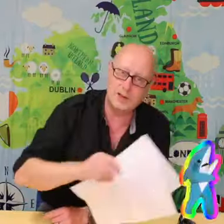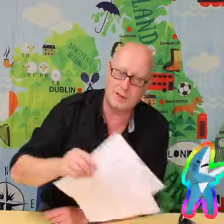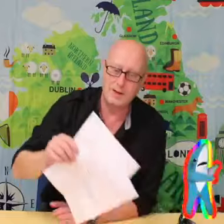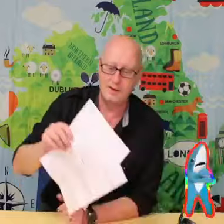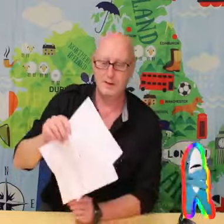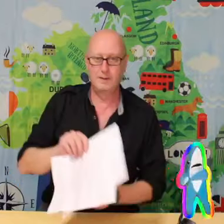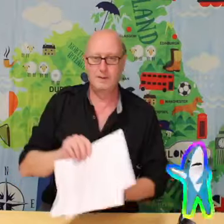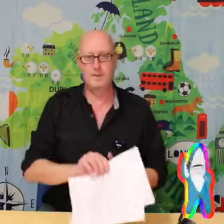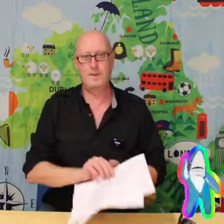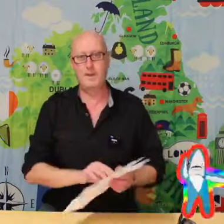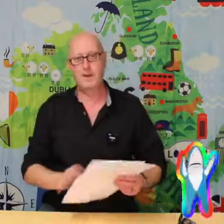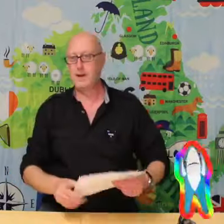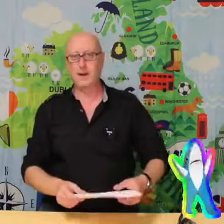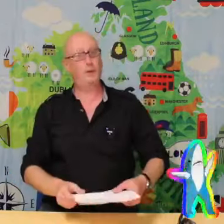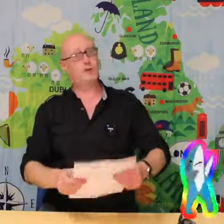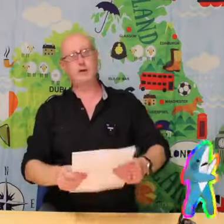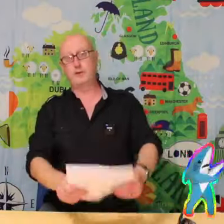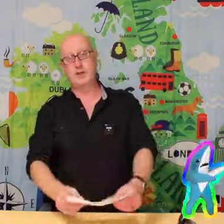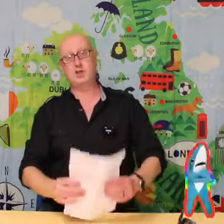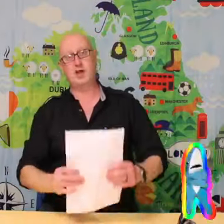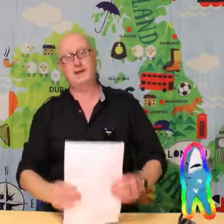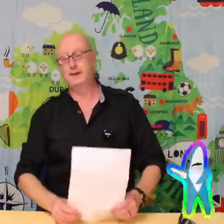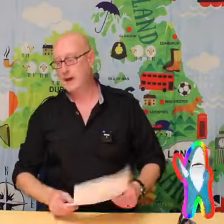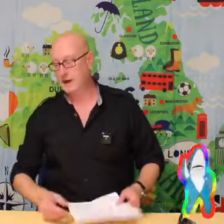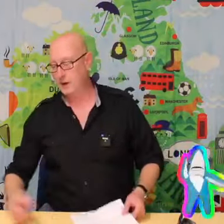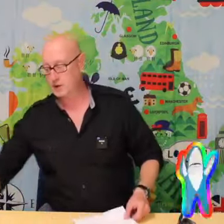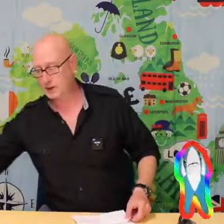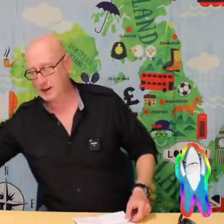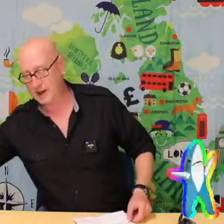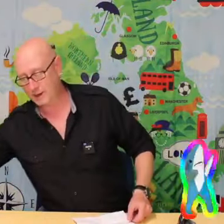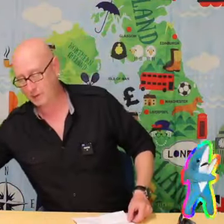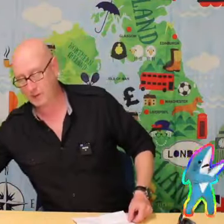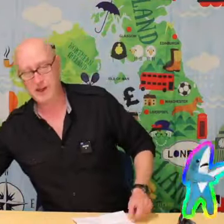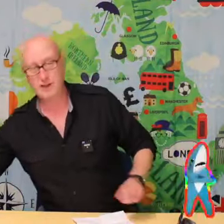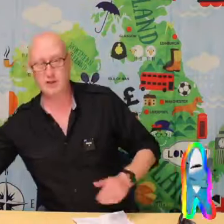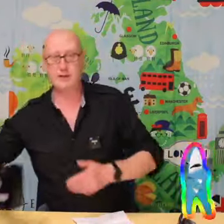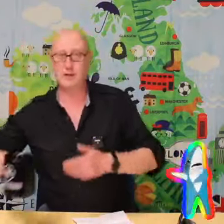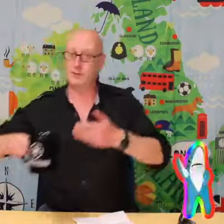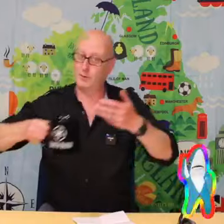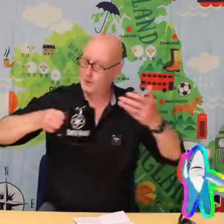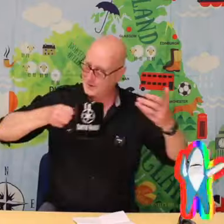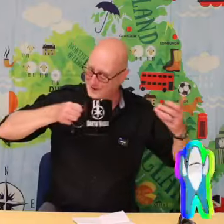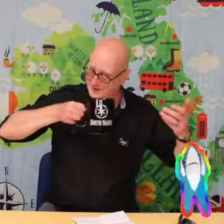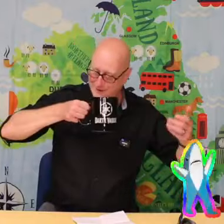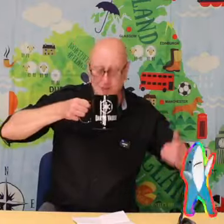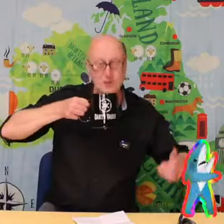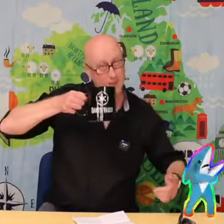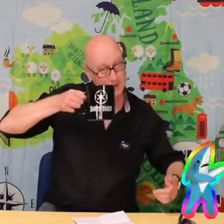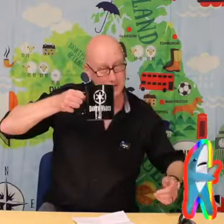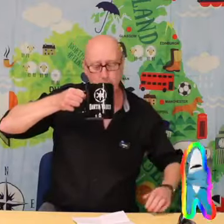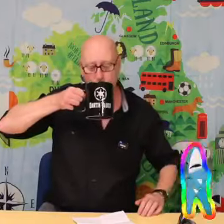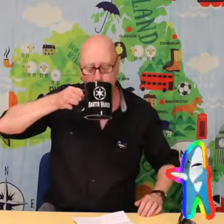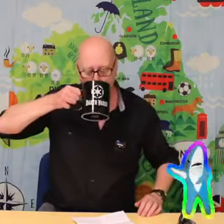I've got a post-it note pad. That will do for me, sir. And also, I have my drink of water. Cheers. Cheers, guys.